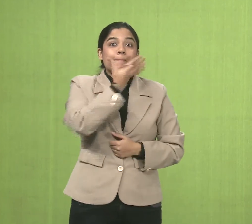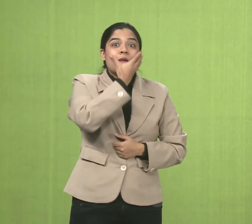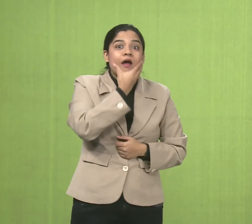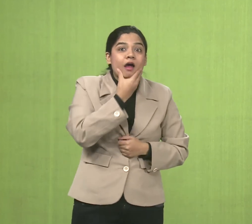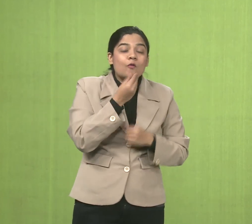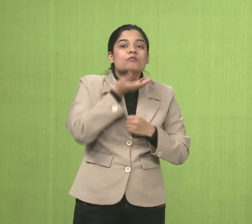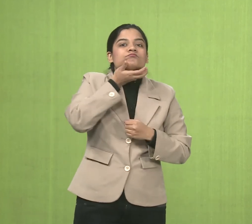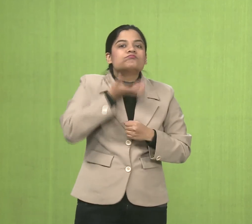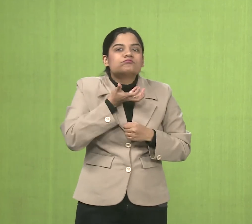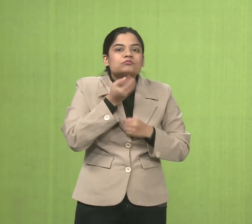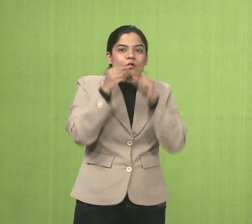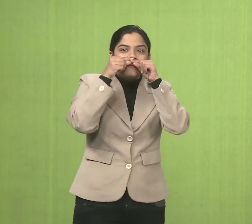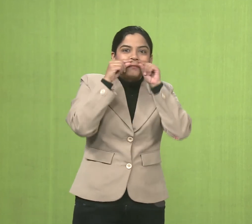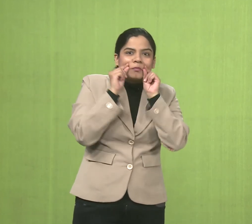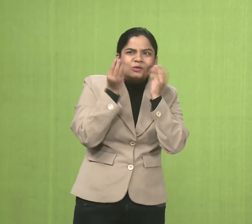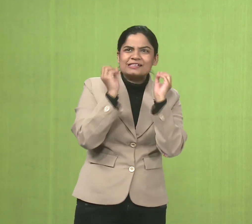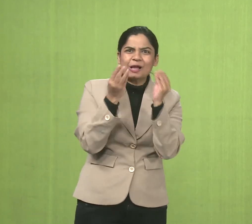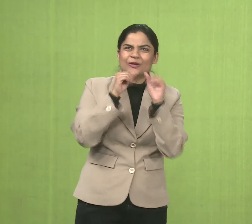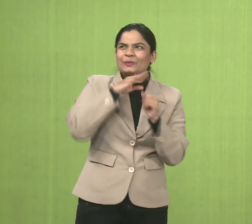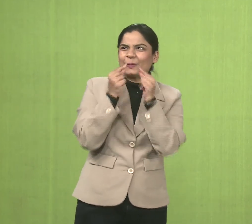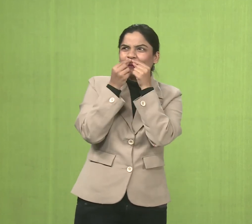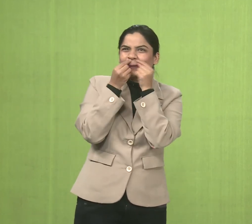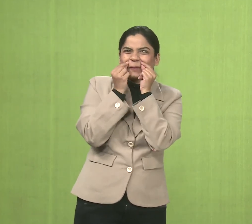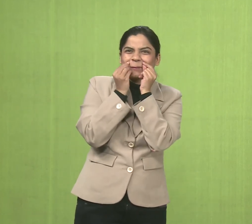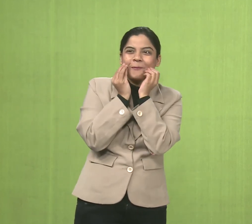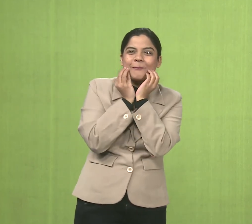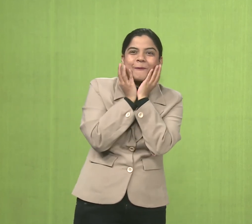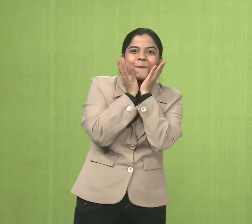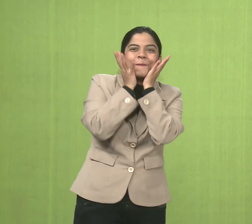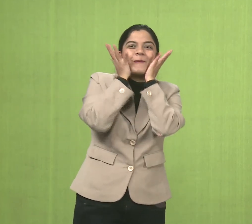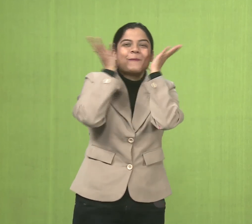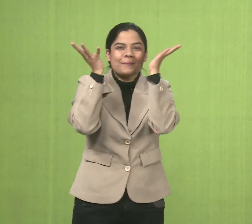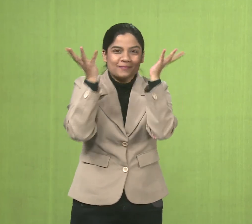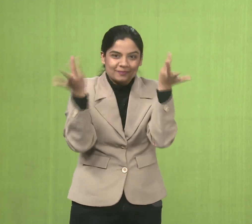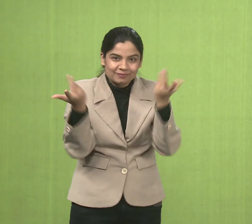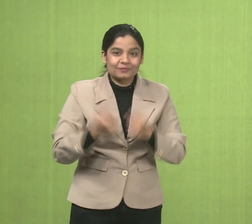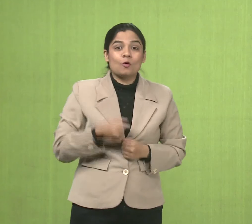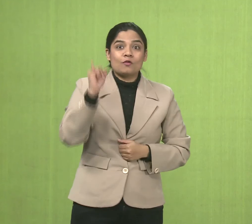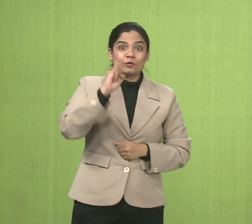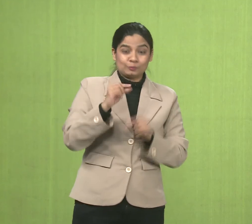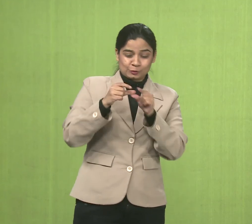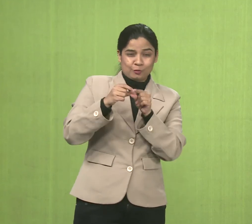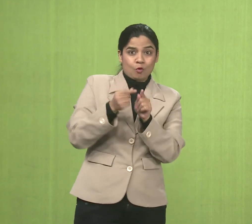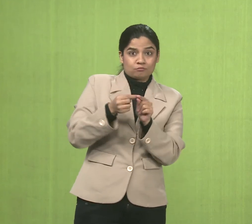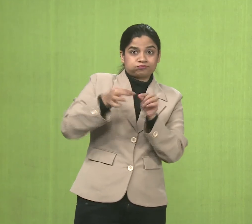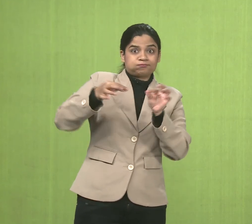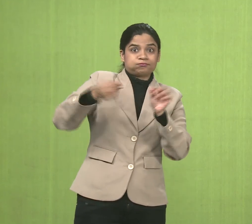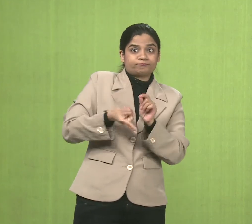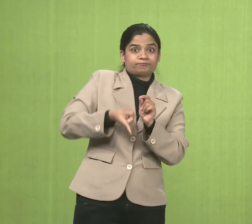grow mustache and beard, as you must have seen in some young boys. That happens. The penis starts to grow